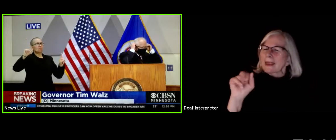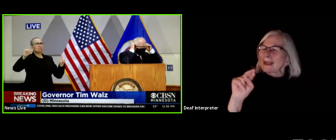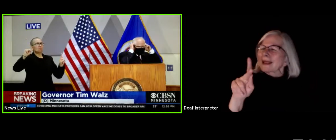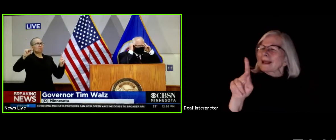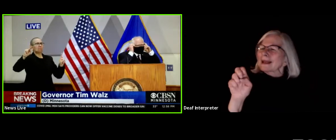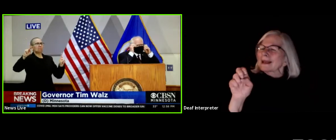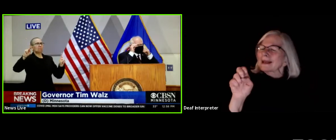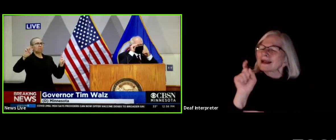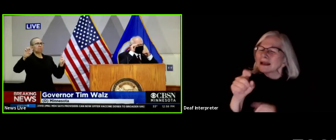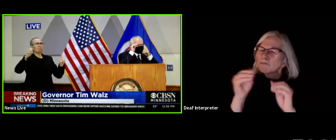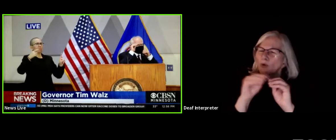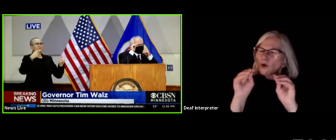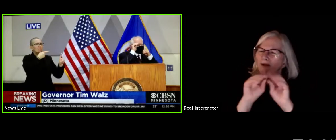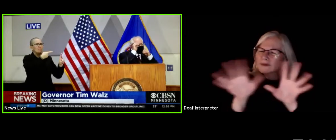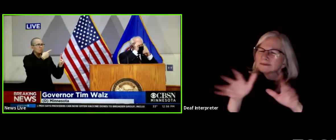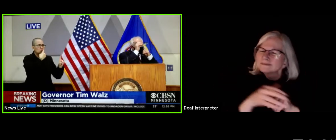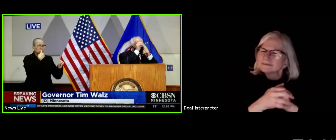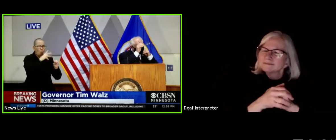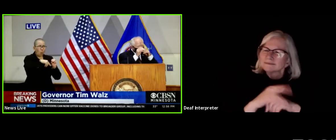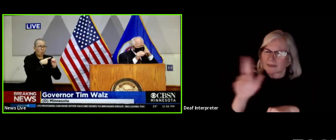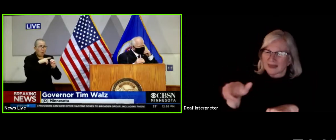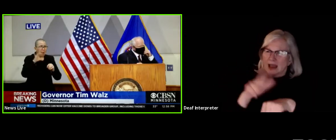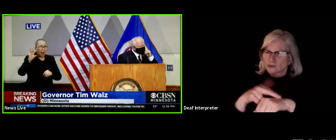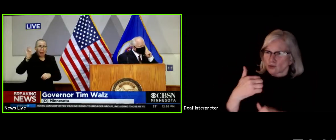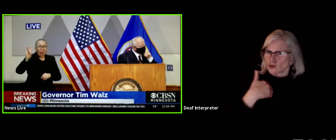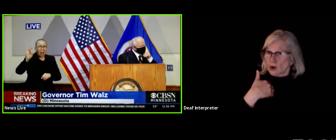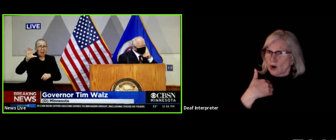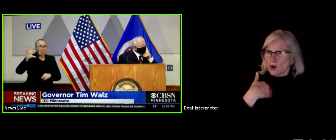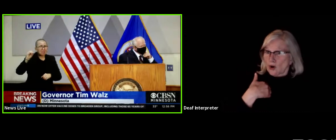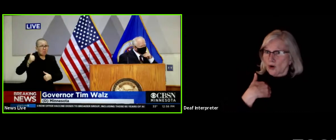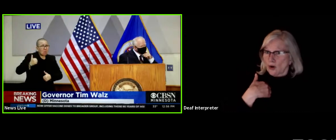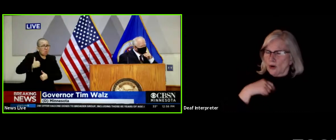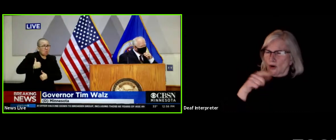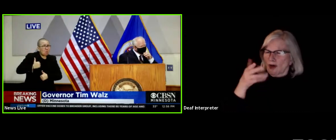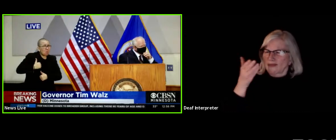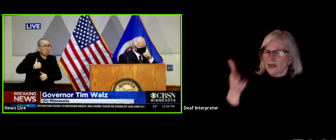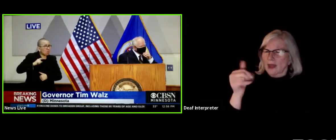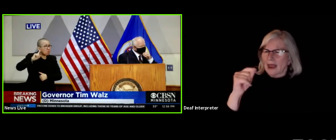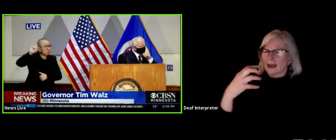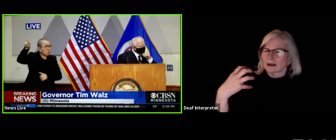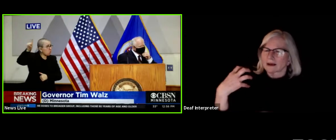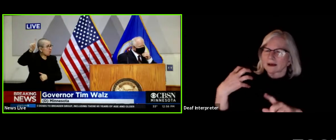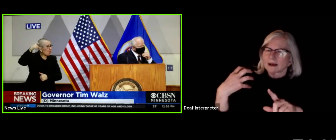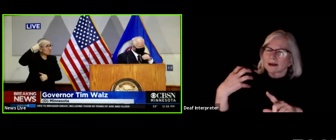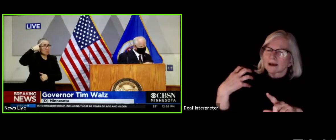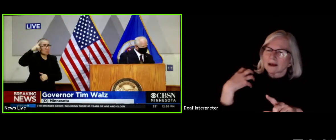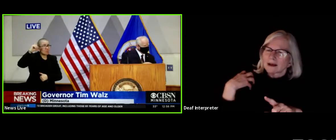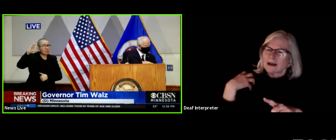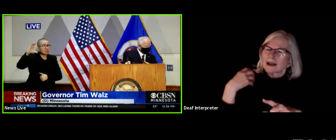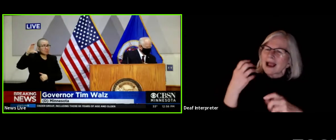Capitol. How many have been activated to the military police unit in Minnesota?